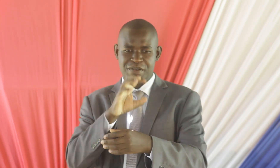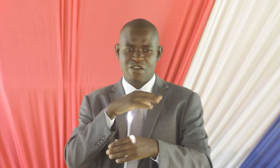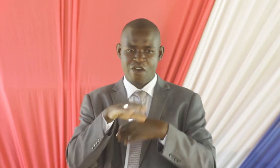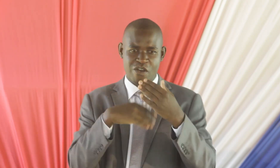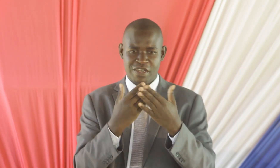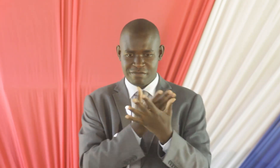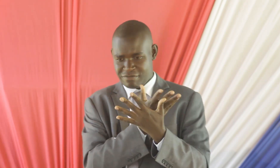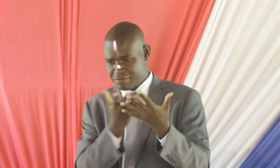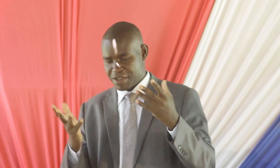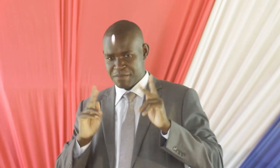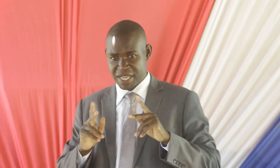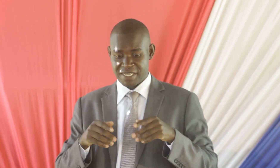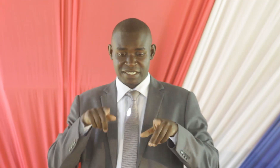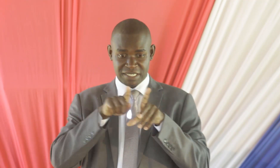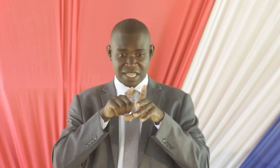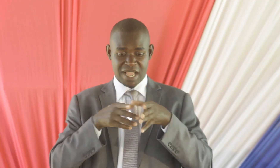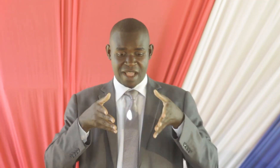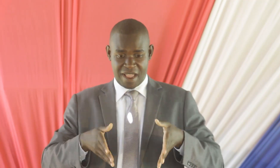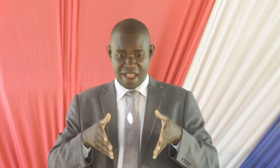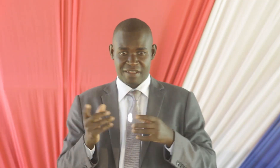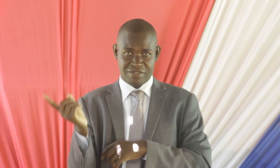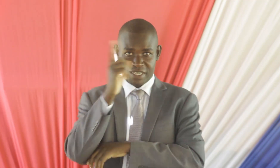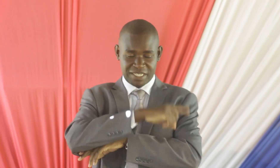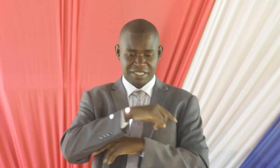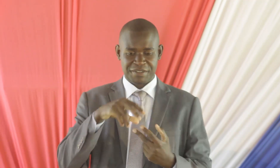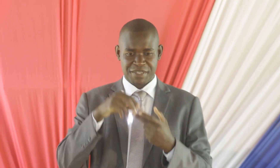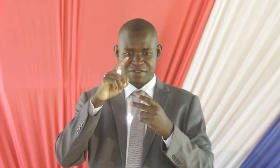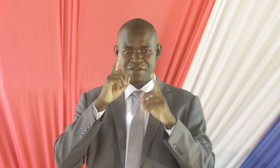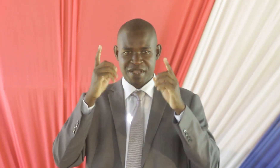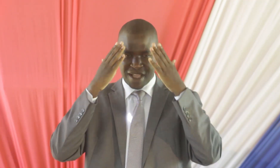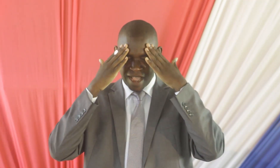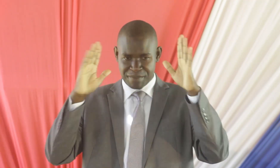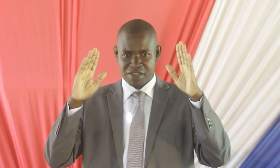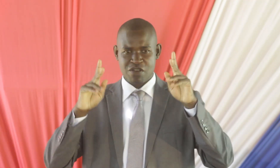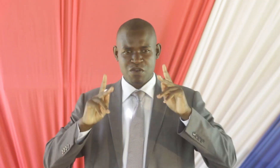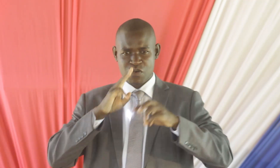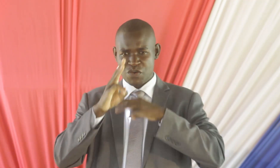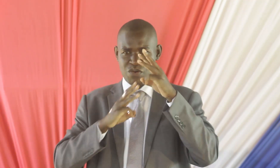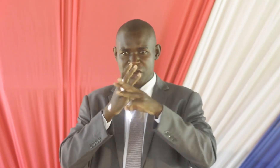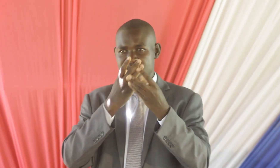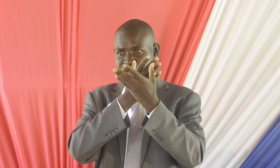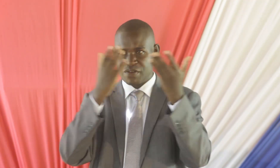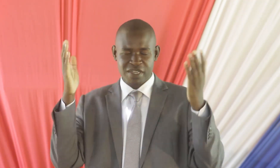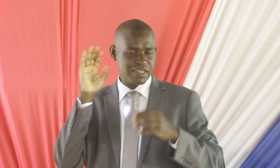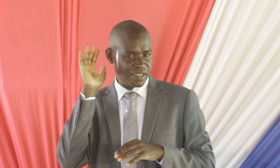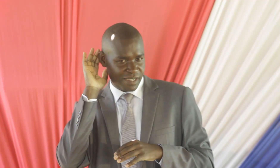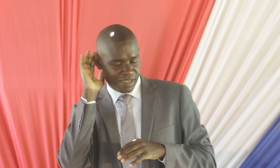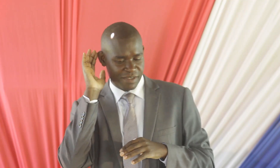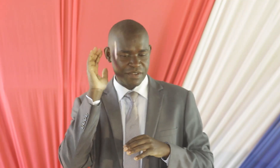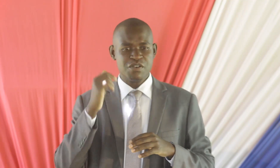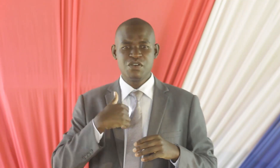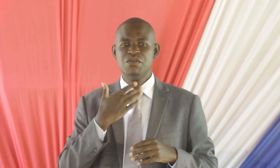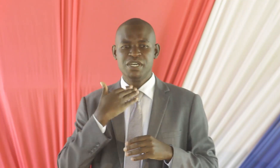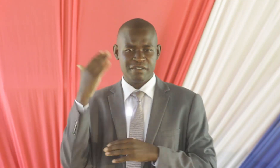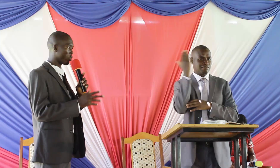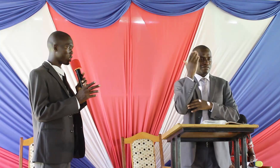to thank God for empowering each and every one of us for being here and having